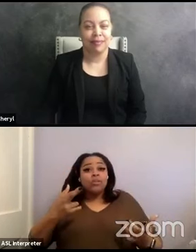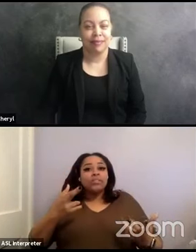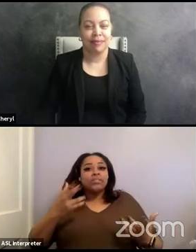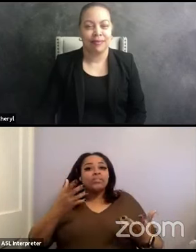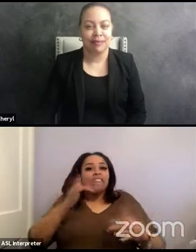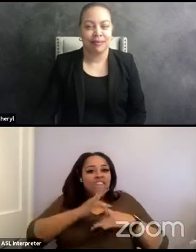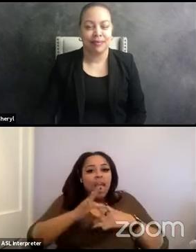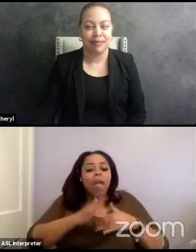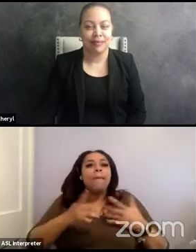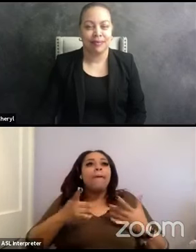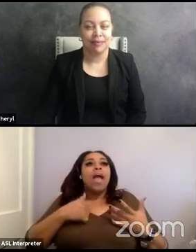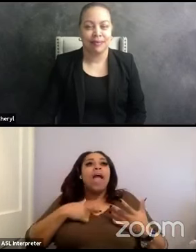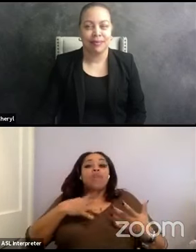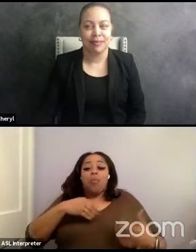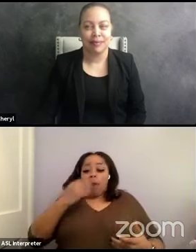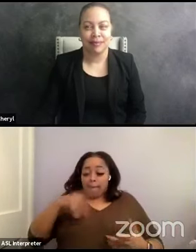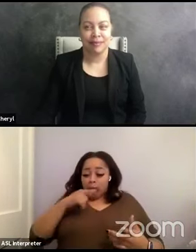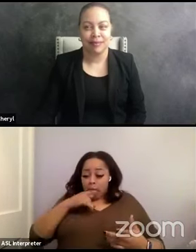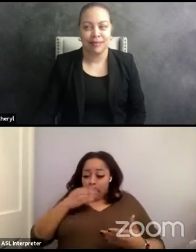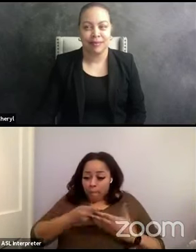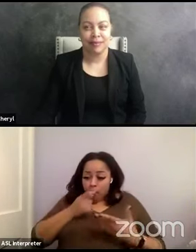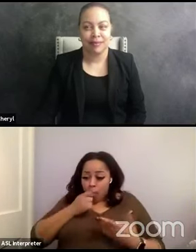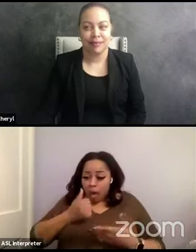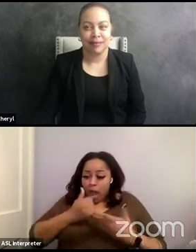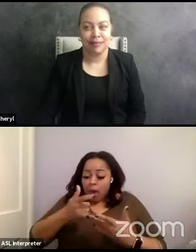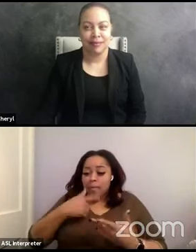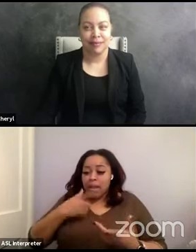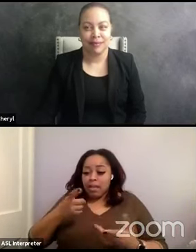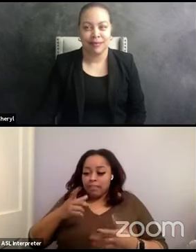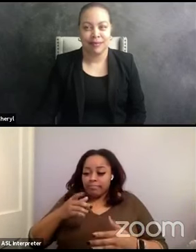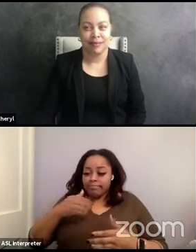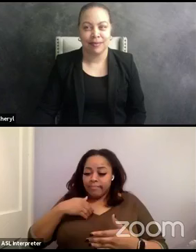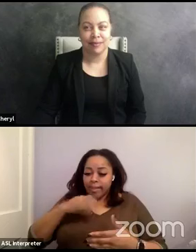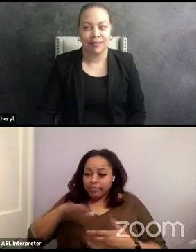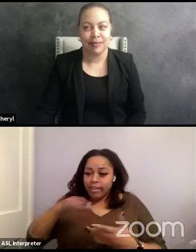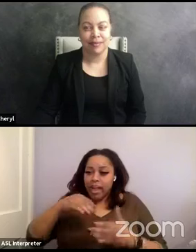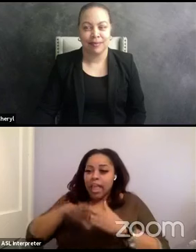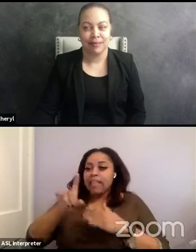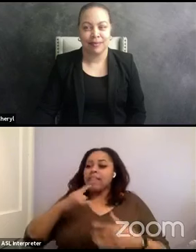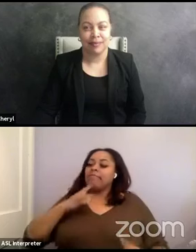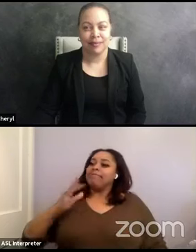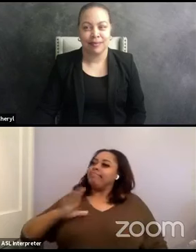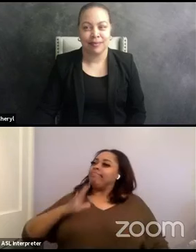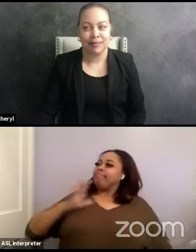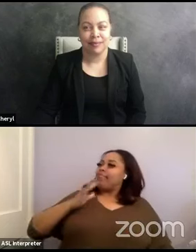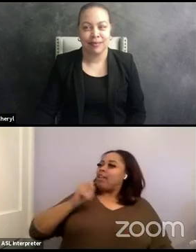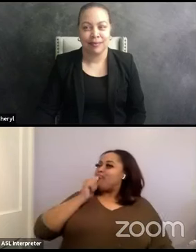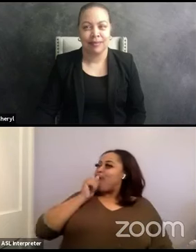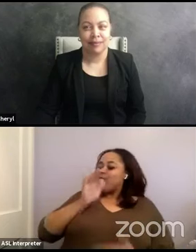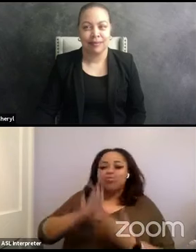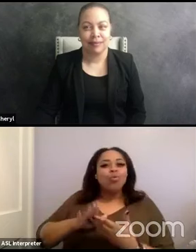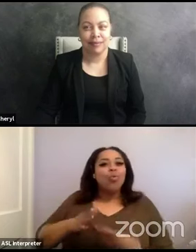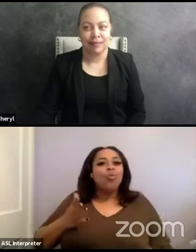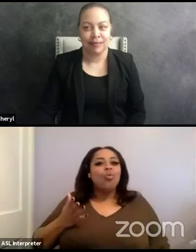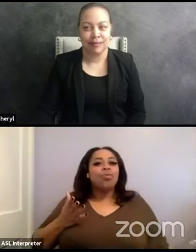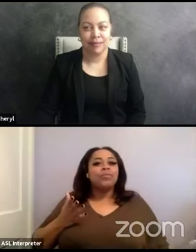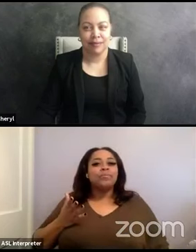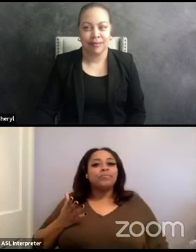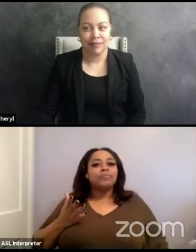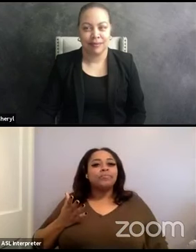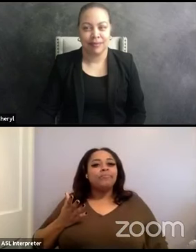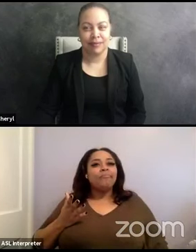these white people with money who are willing to help me get my child into this prestigious private school, and I just